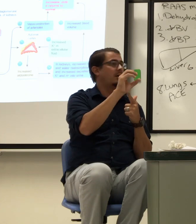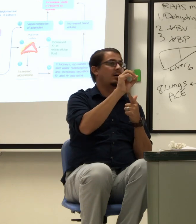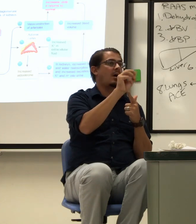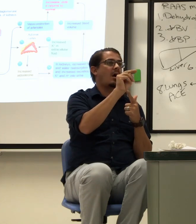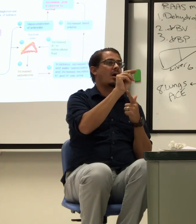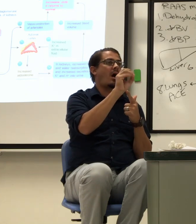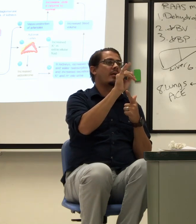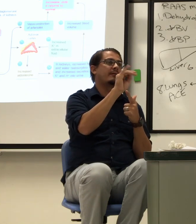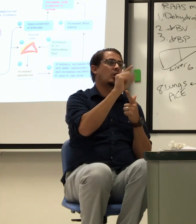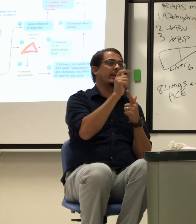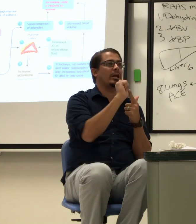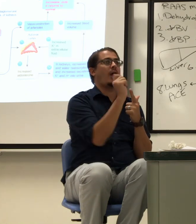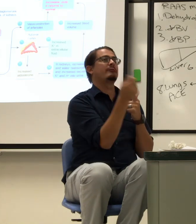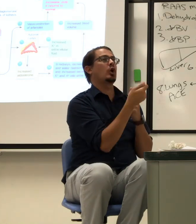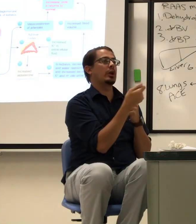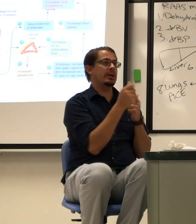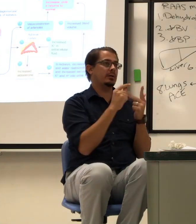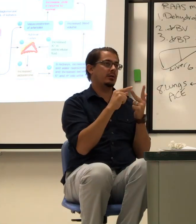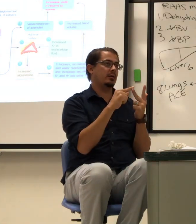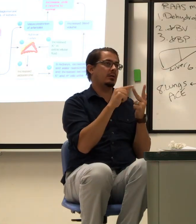converting enzyme.